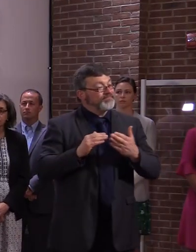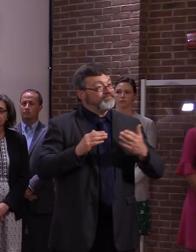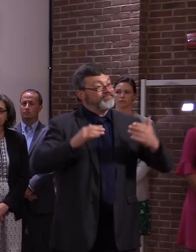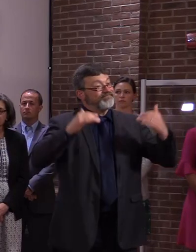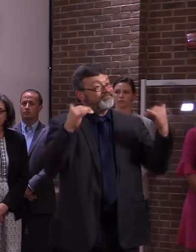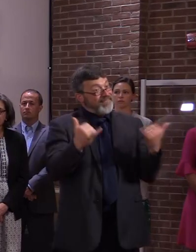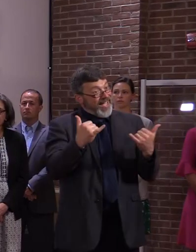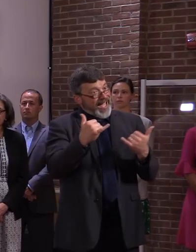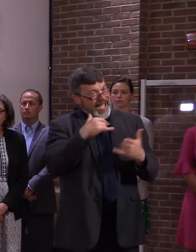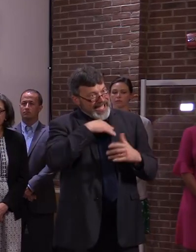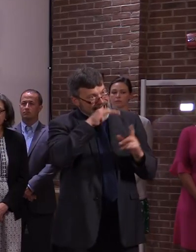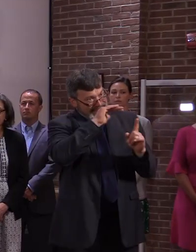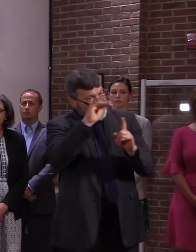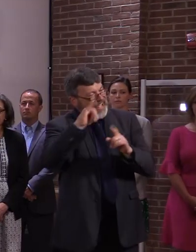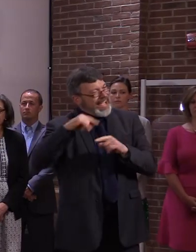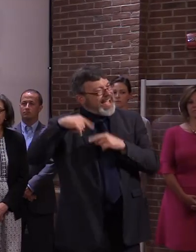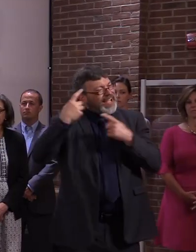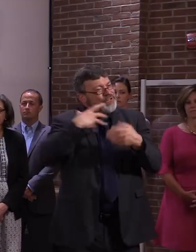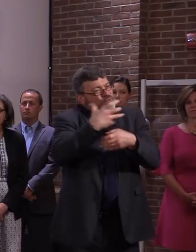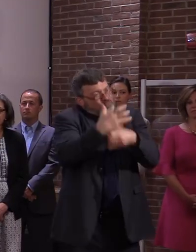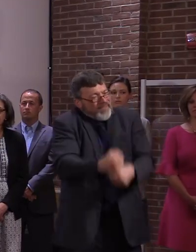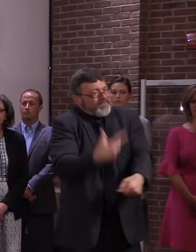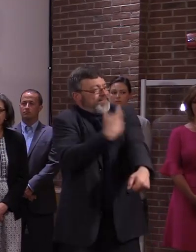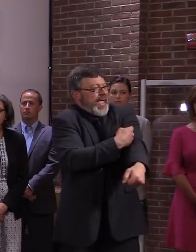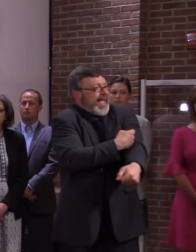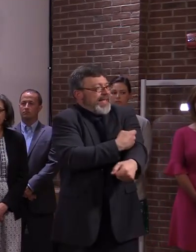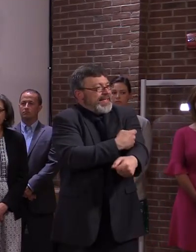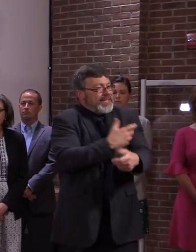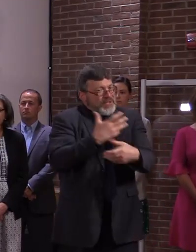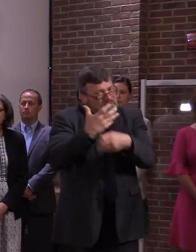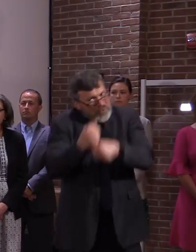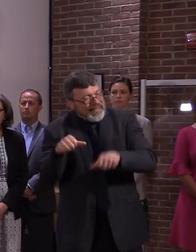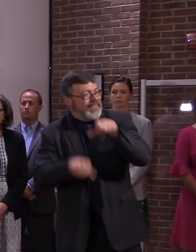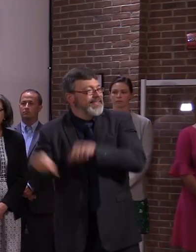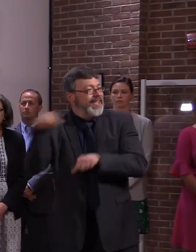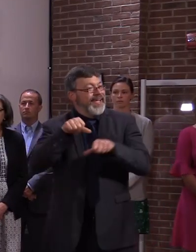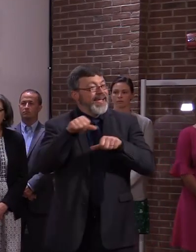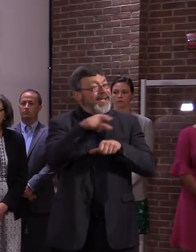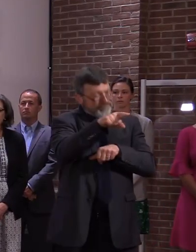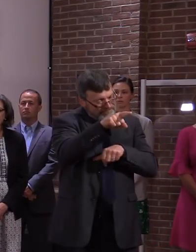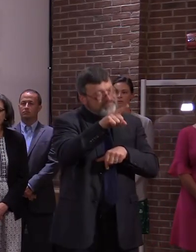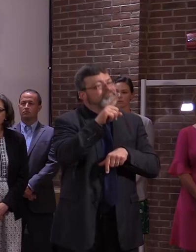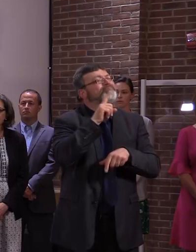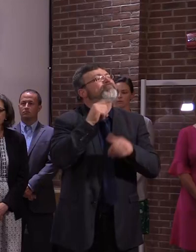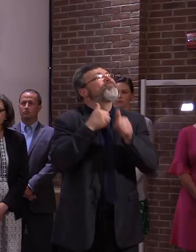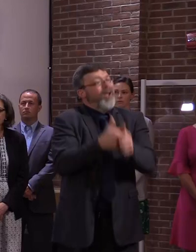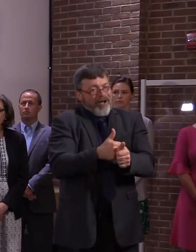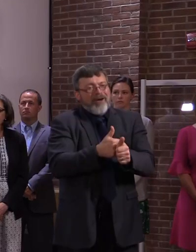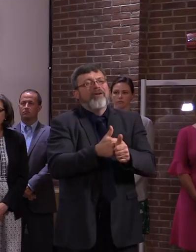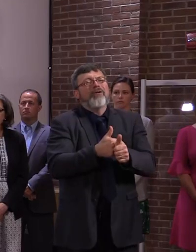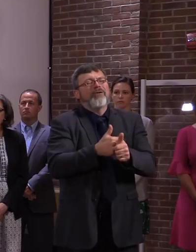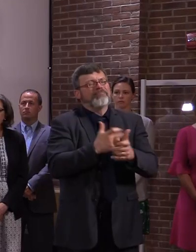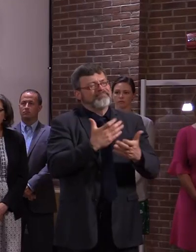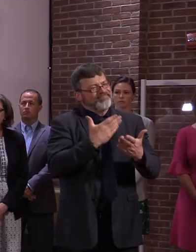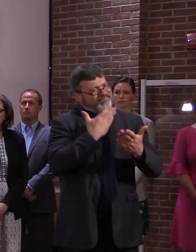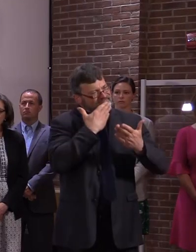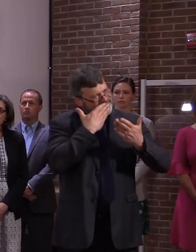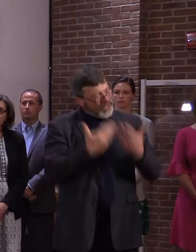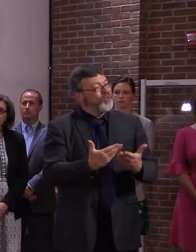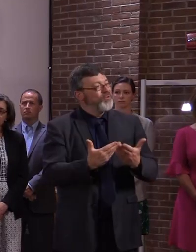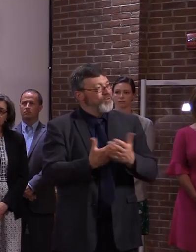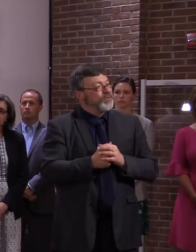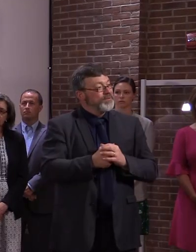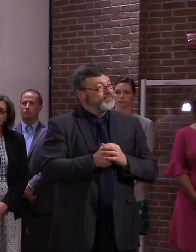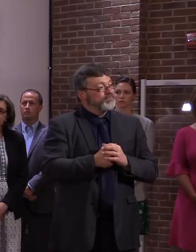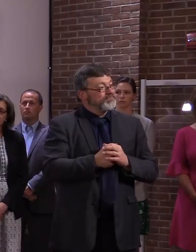on data and science, and you again rose to that challenge. Not to mention the trust